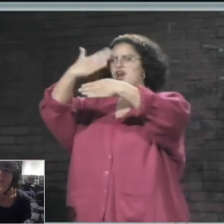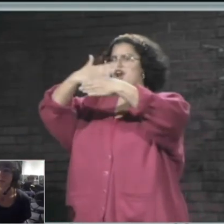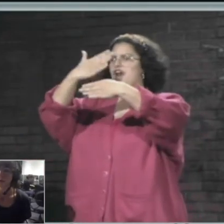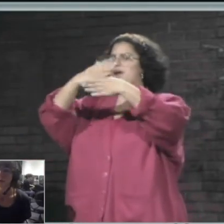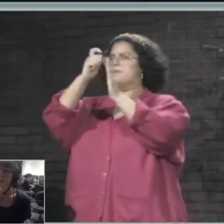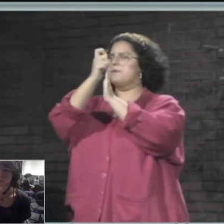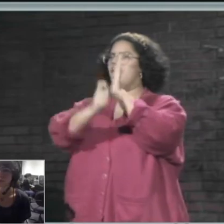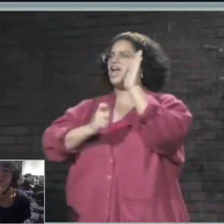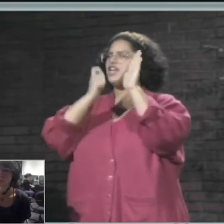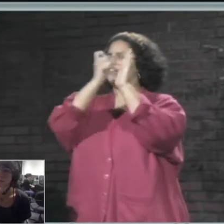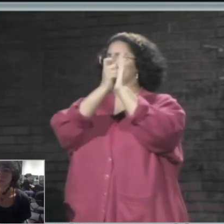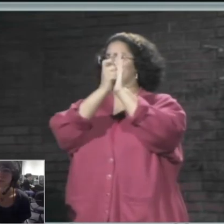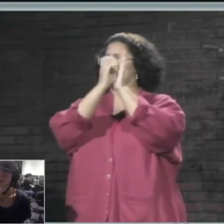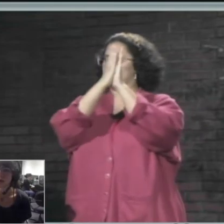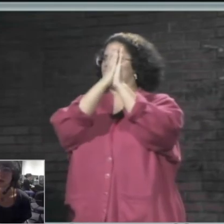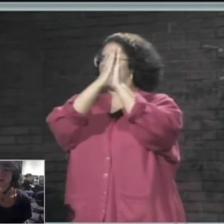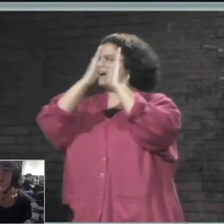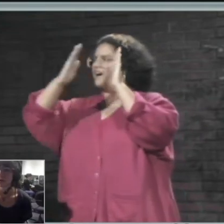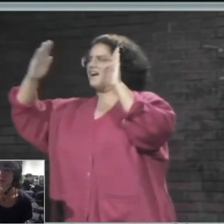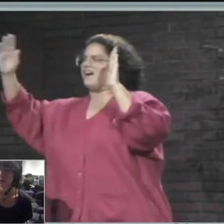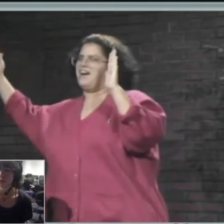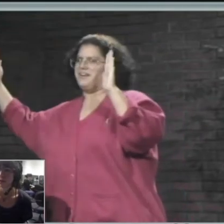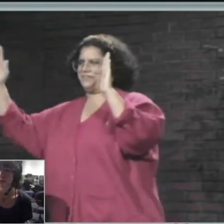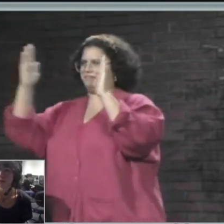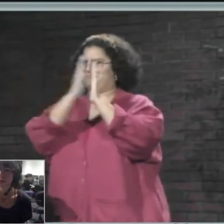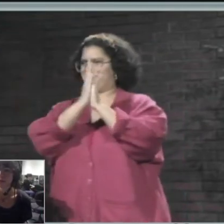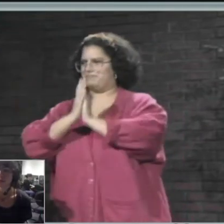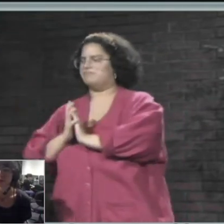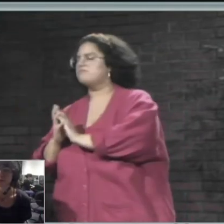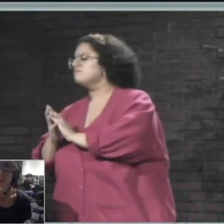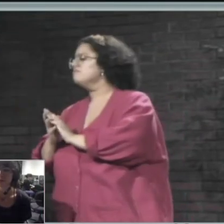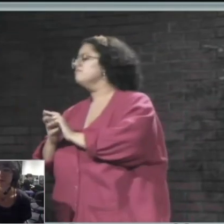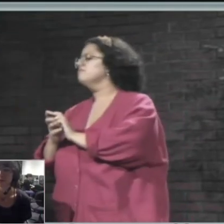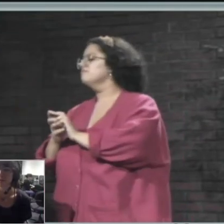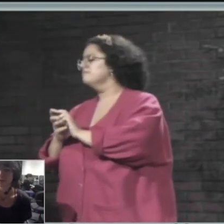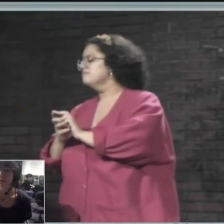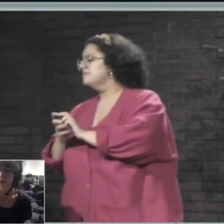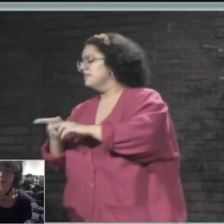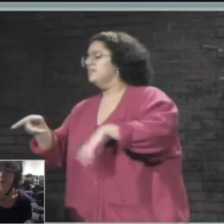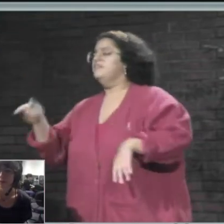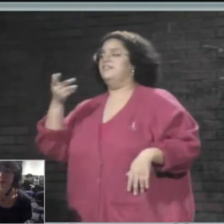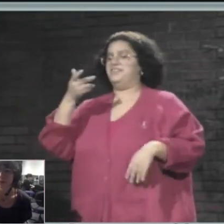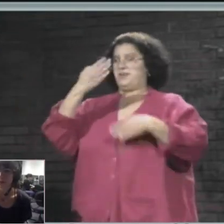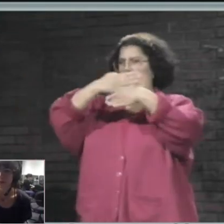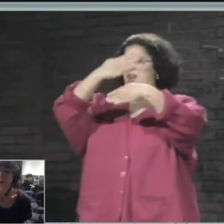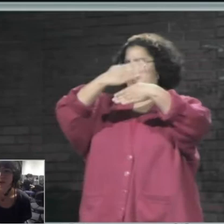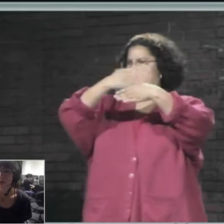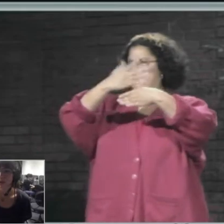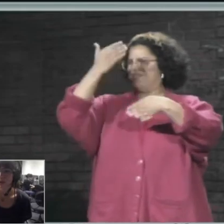Well, I want to talk to you in terms of a metaphor. I want you to think about a